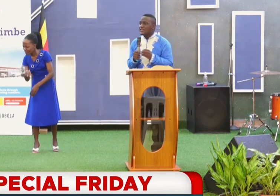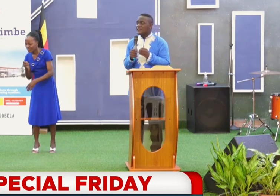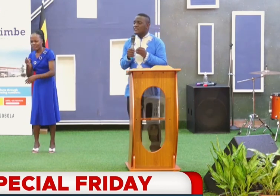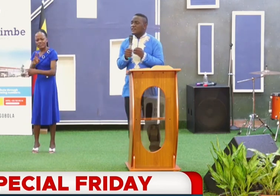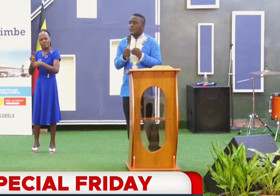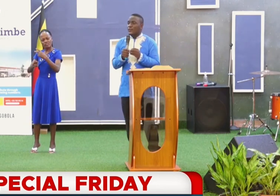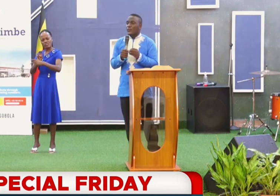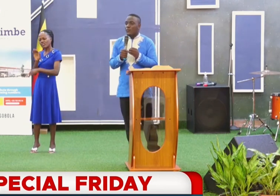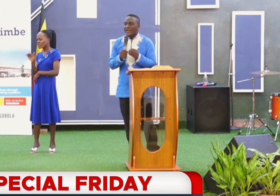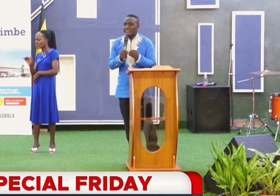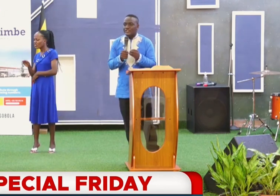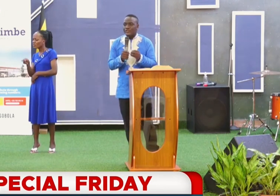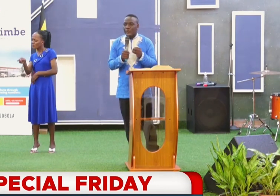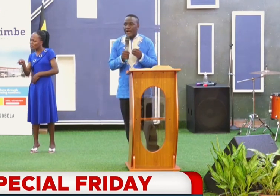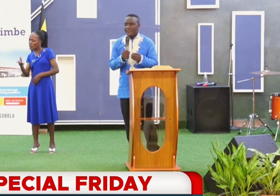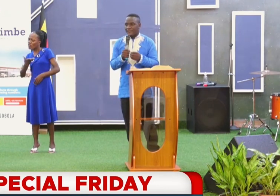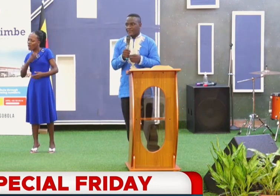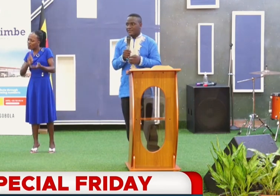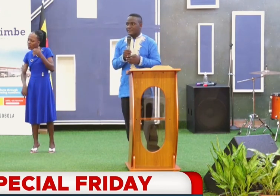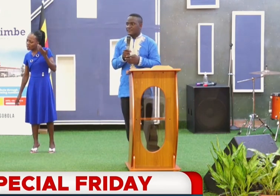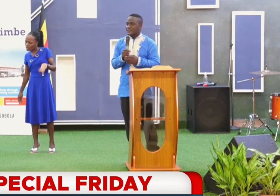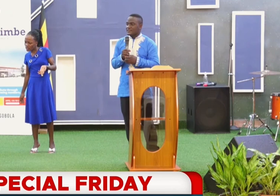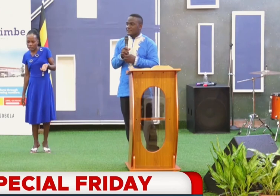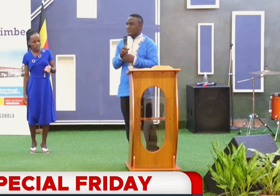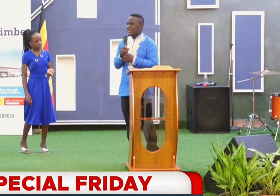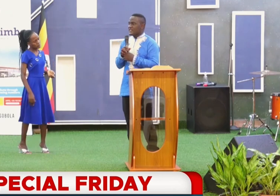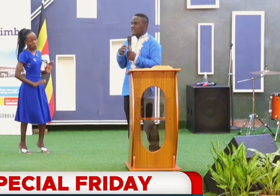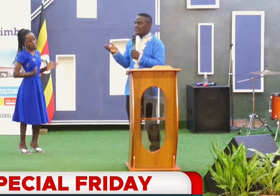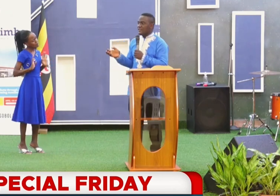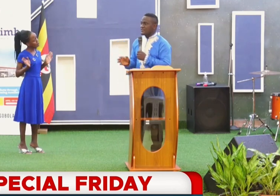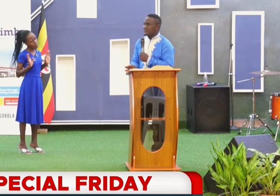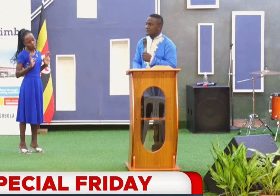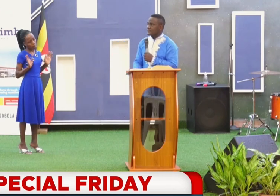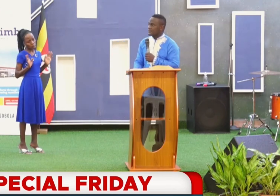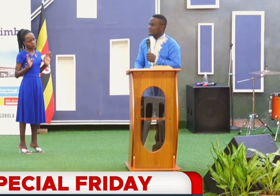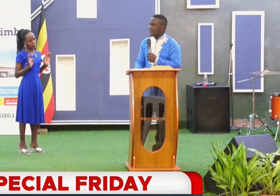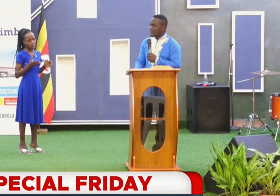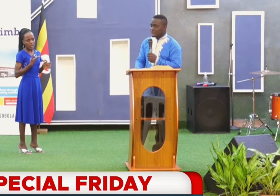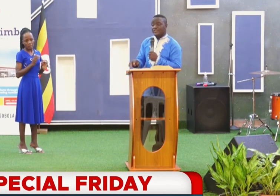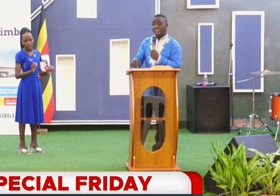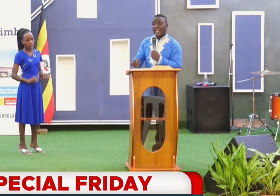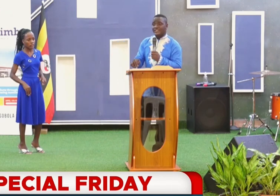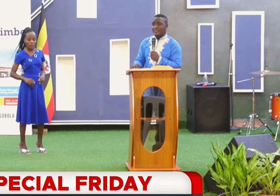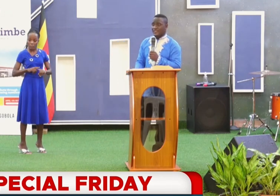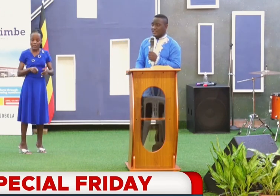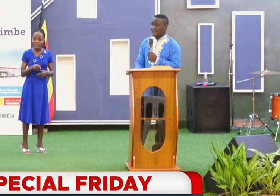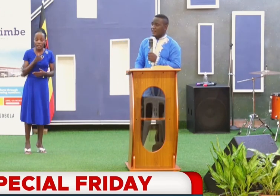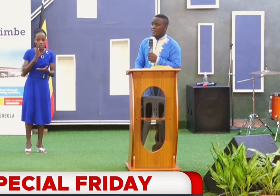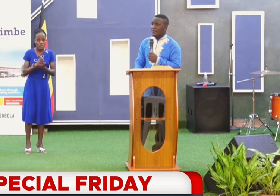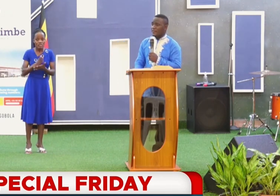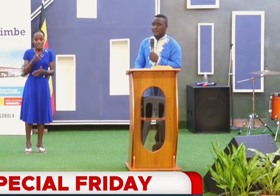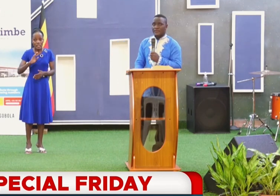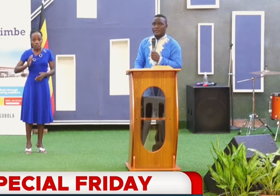woman, what do you have? The woman said nothing. But truth, she had